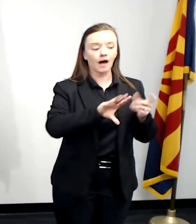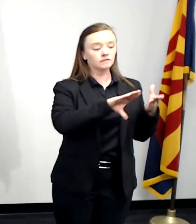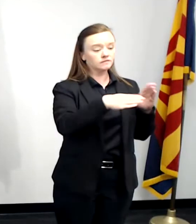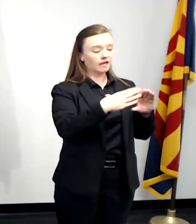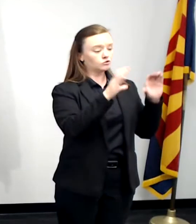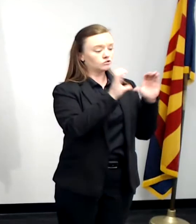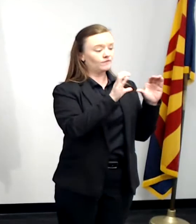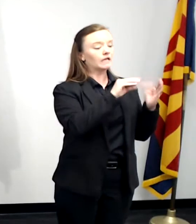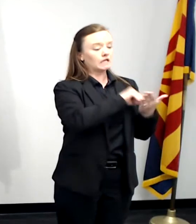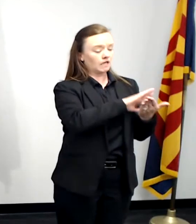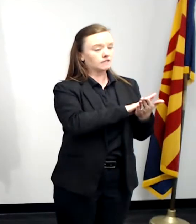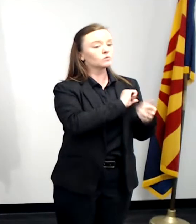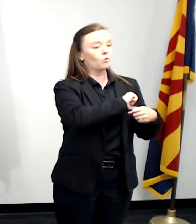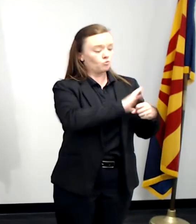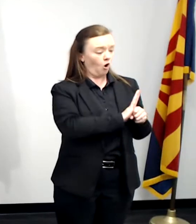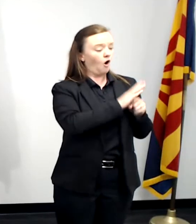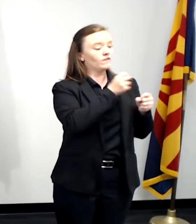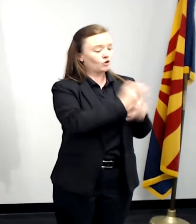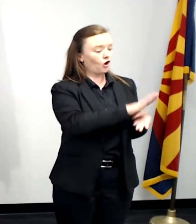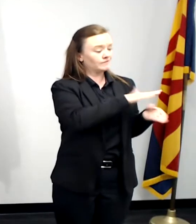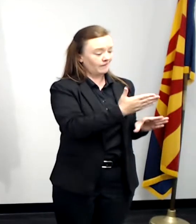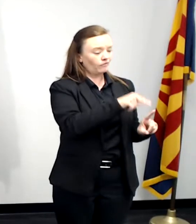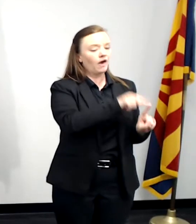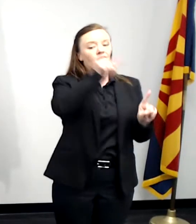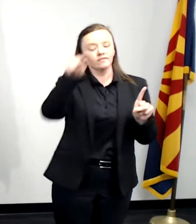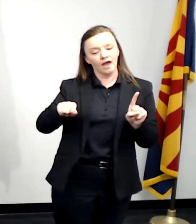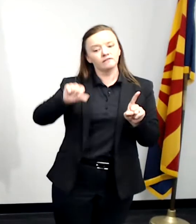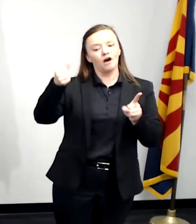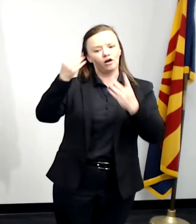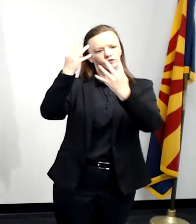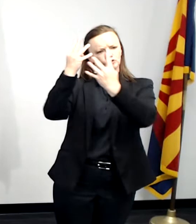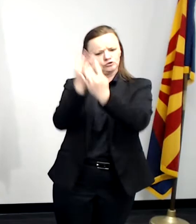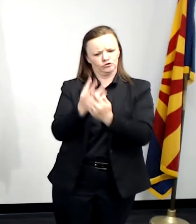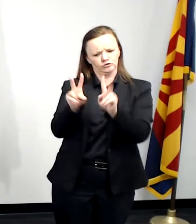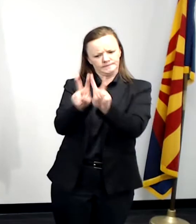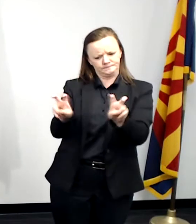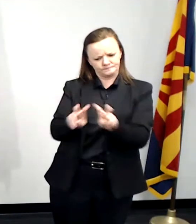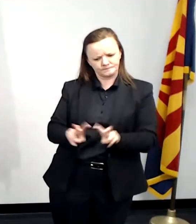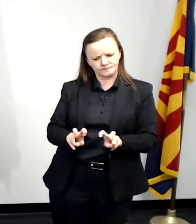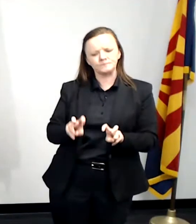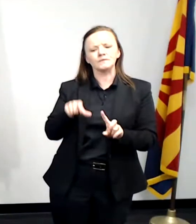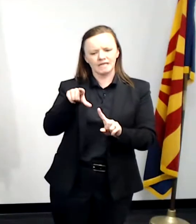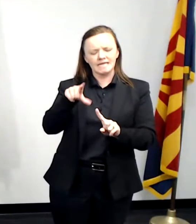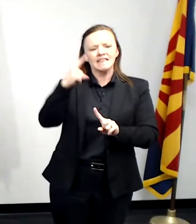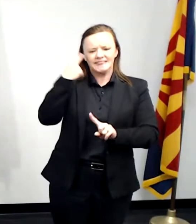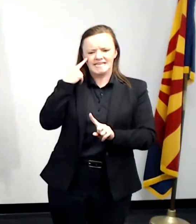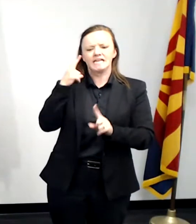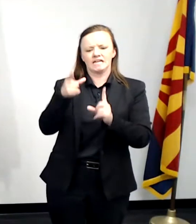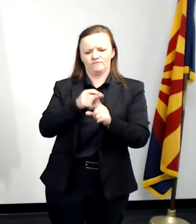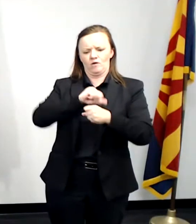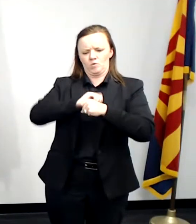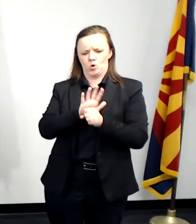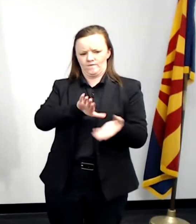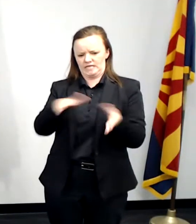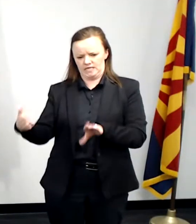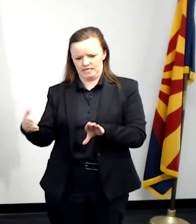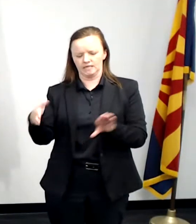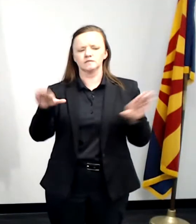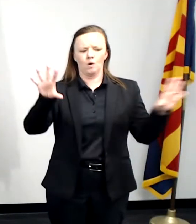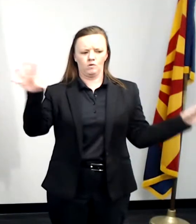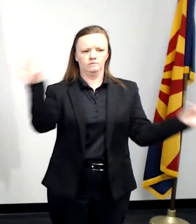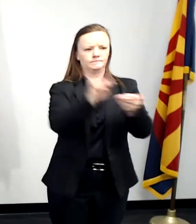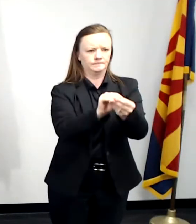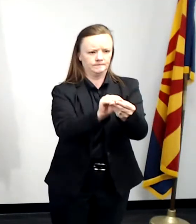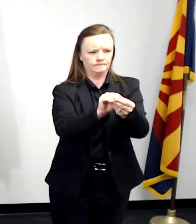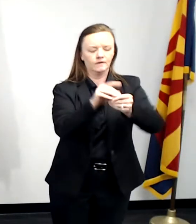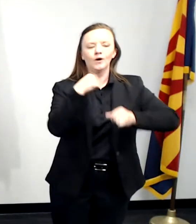data and what we can estimate from our active surveillance, we will have a best guess. We are not using models